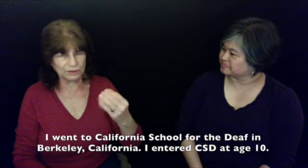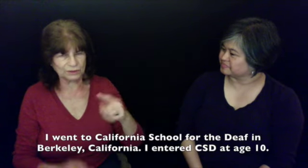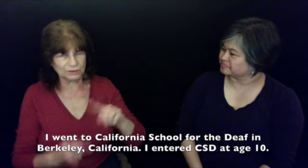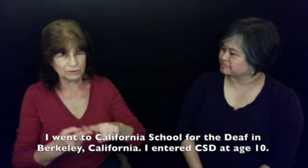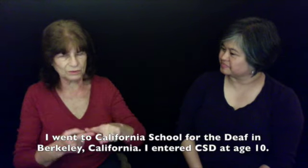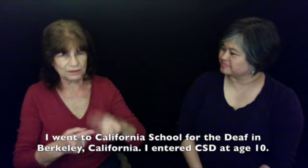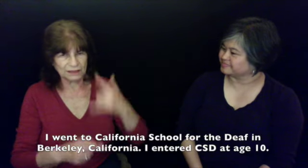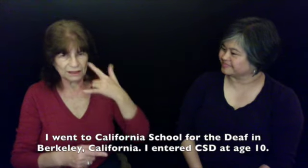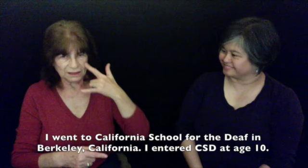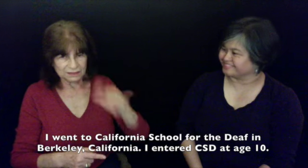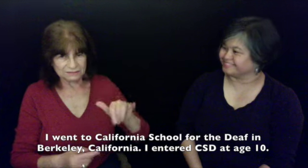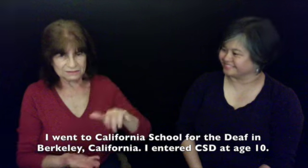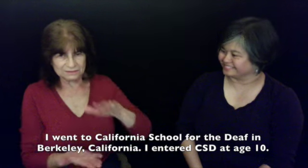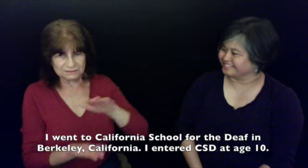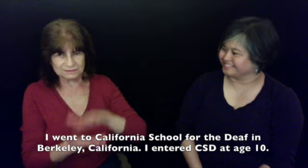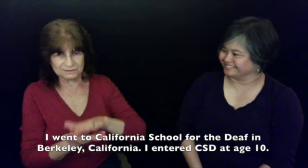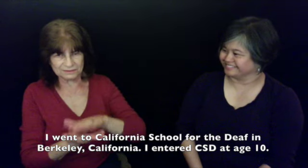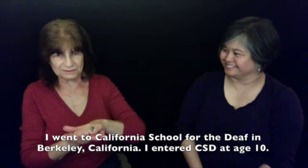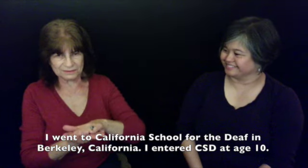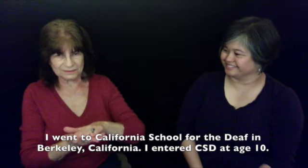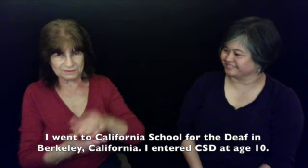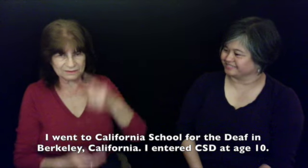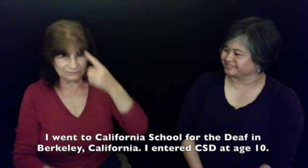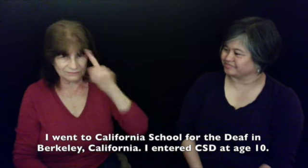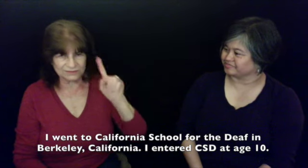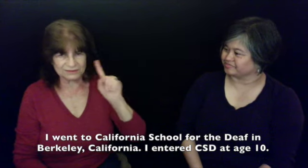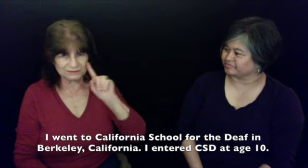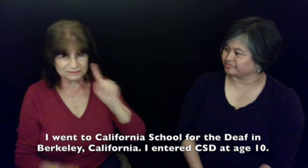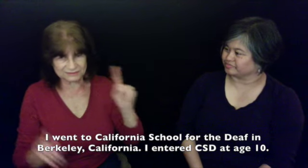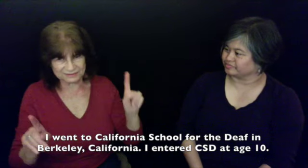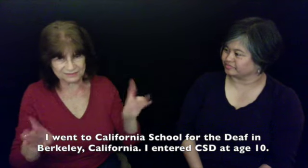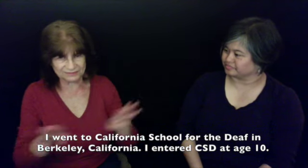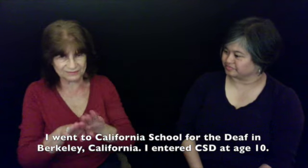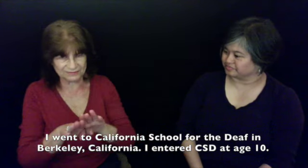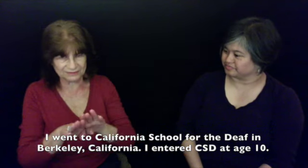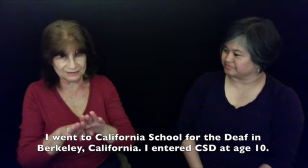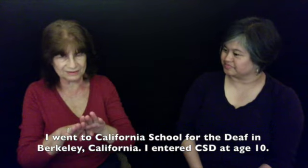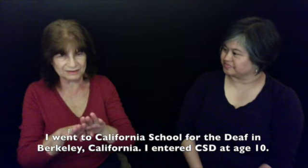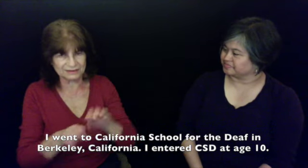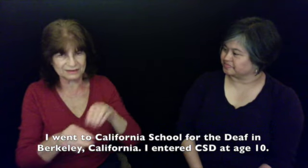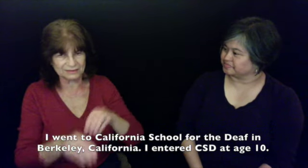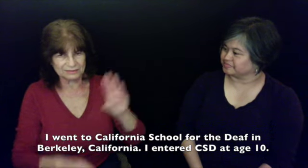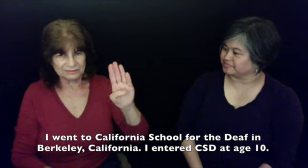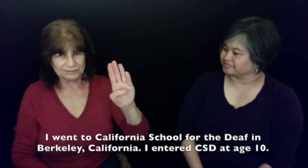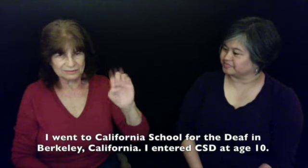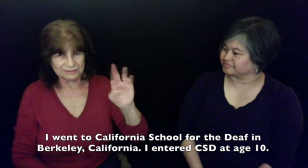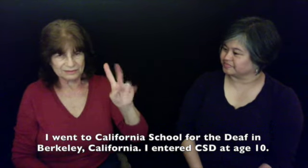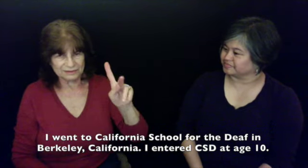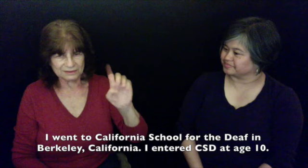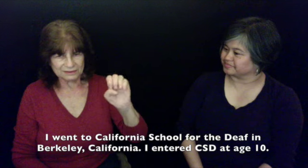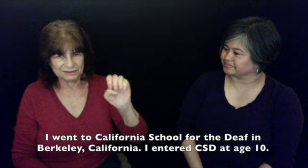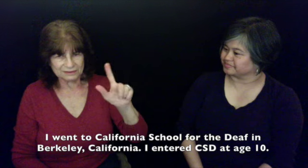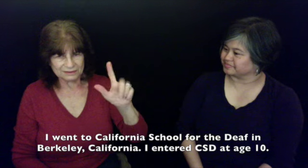I went to the California School for the Deaf in Berkeley. I entered CSD at the age of 10.